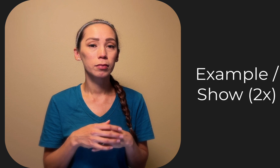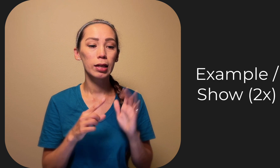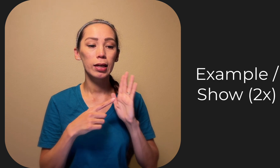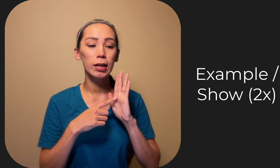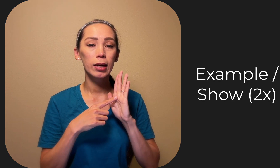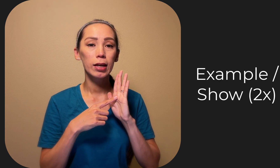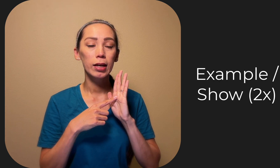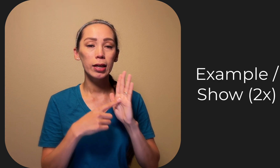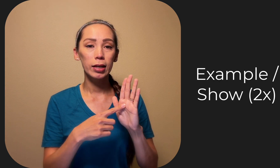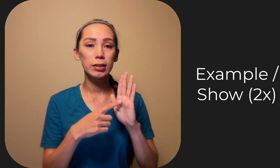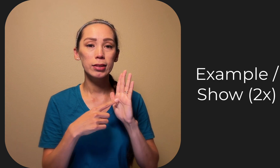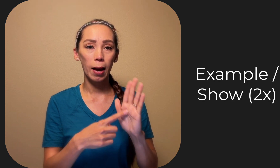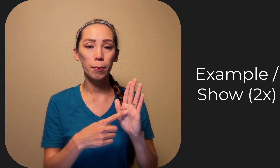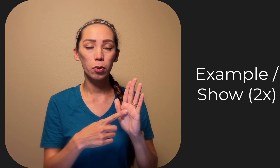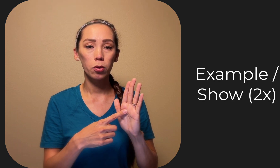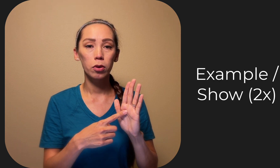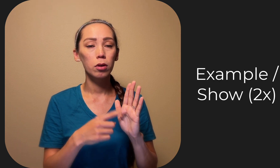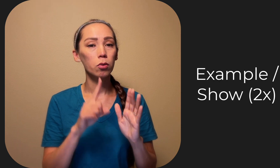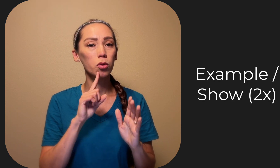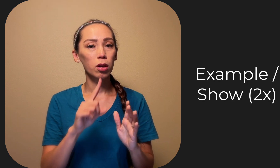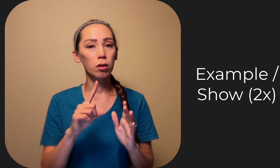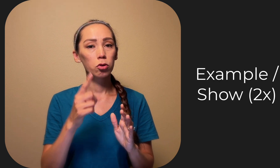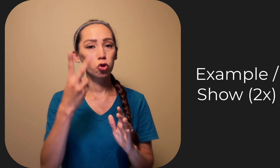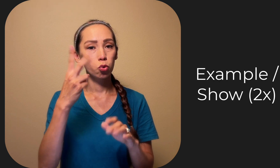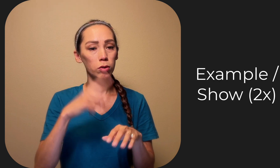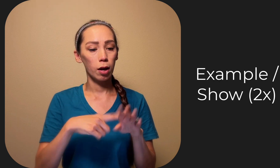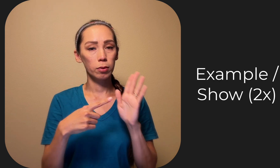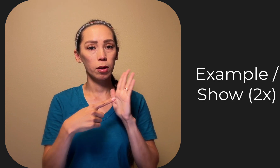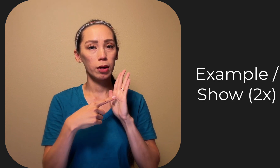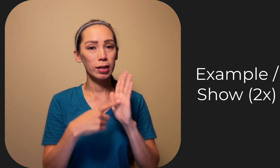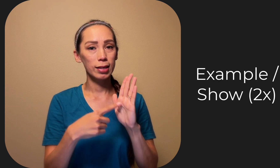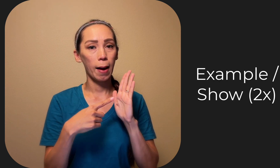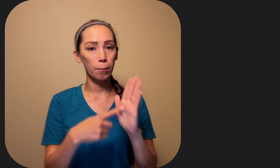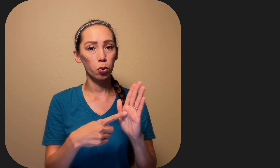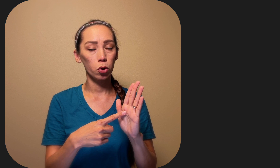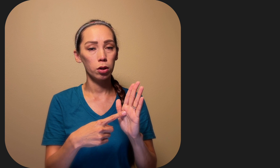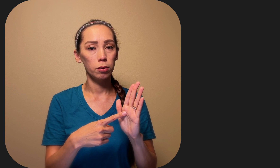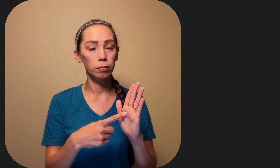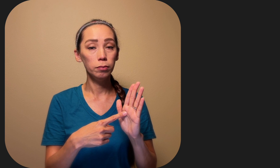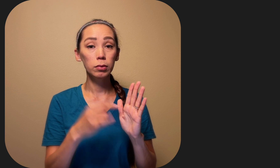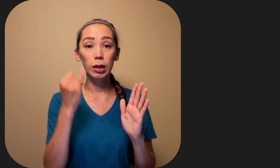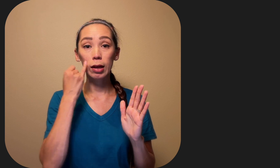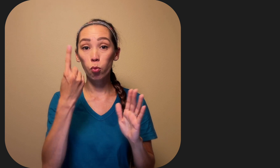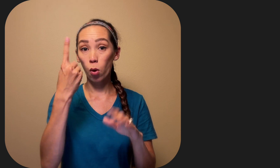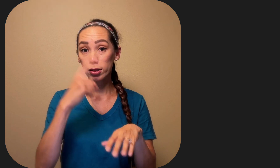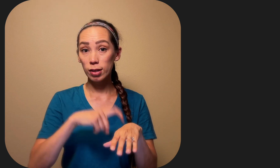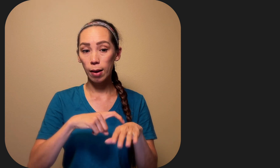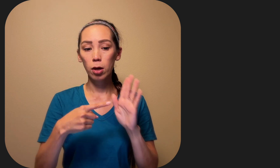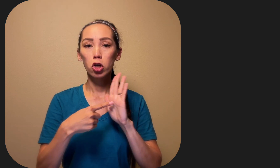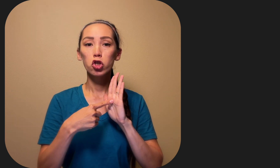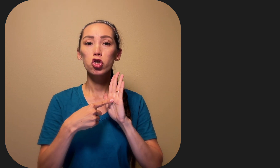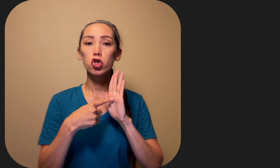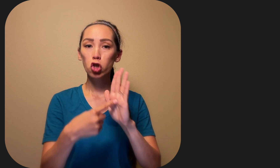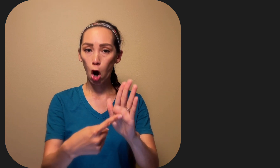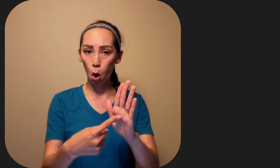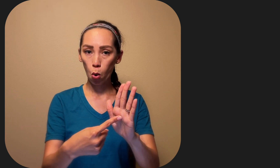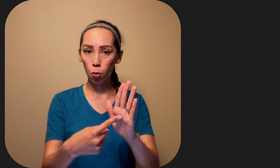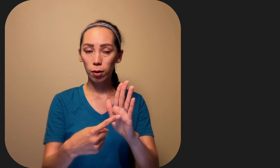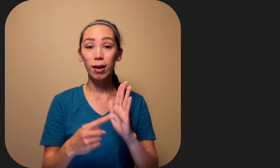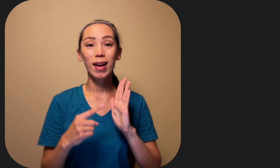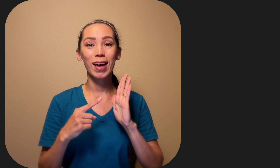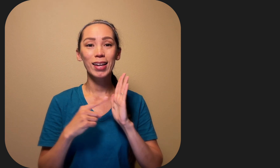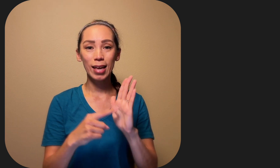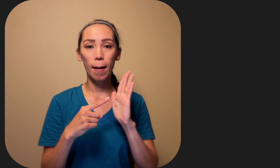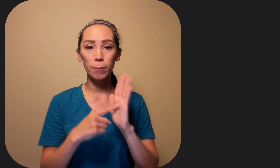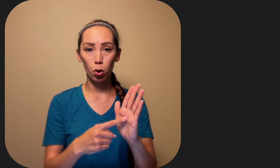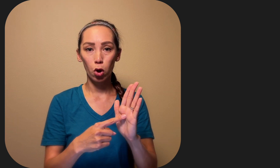Example. So example, formally, you would use your 1 hand shape twice. Instead of just show, which is once,